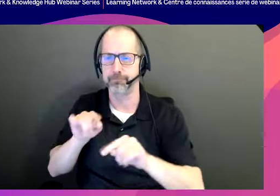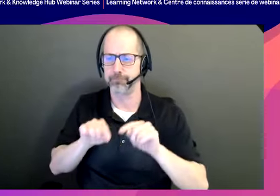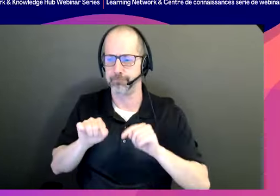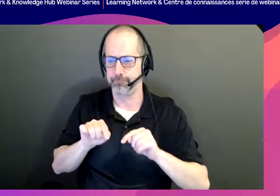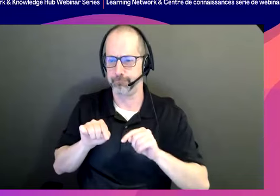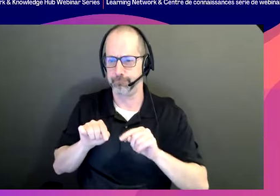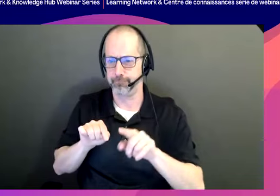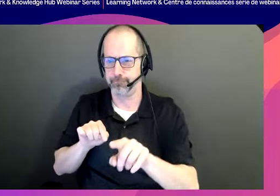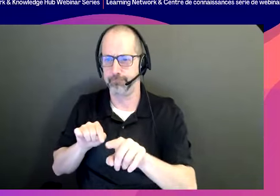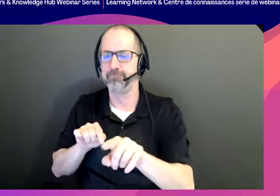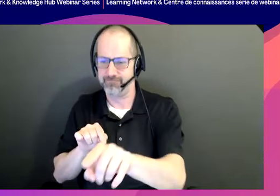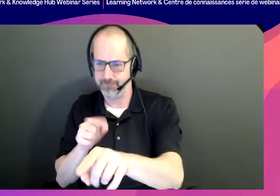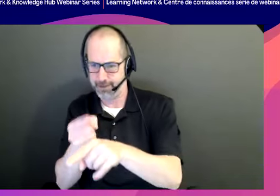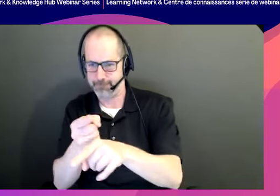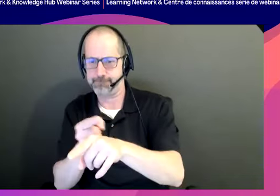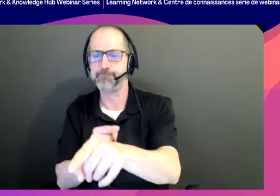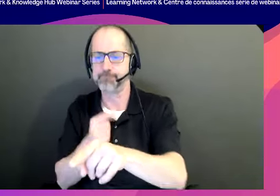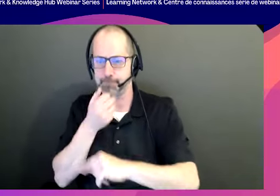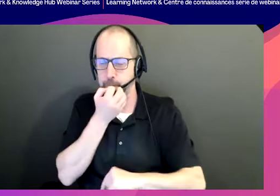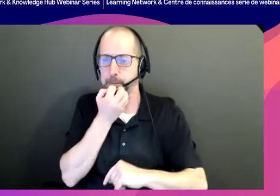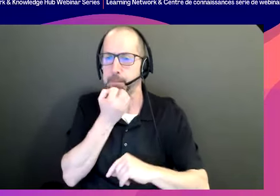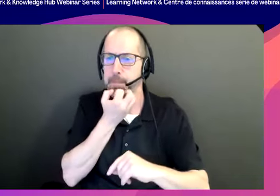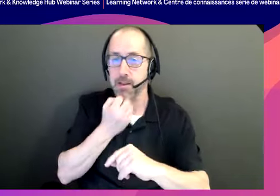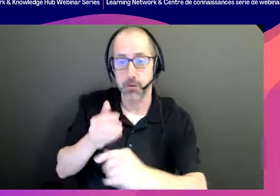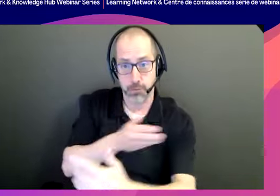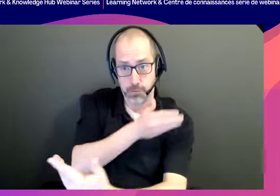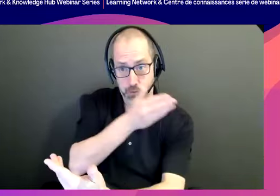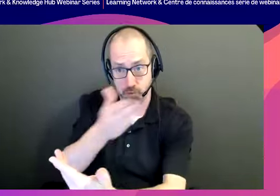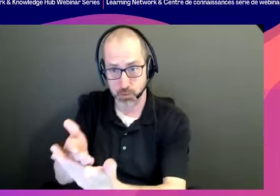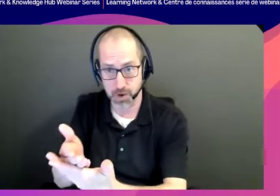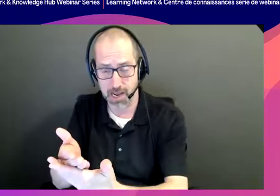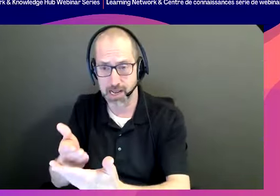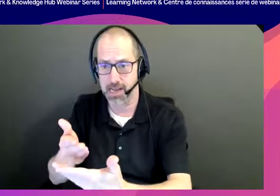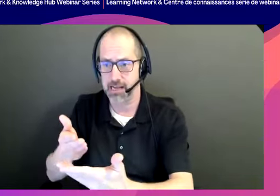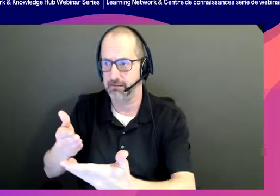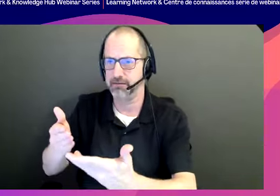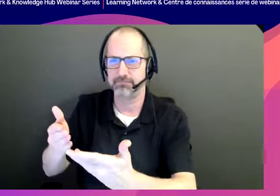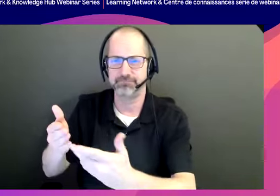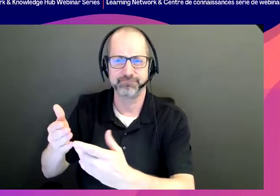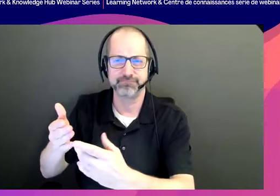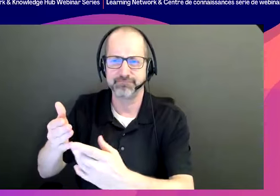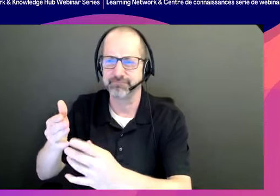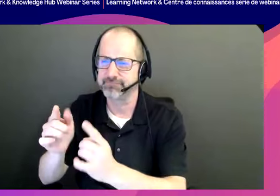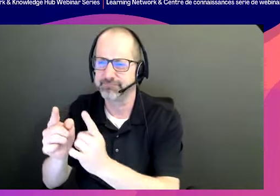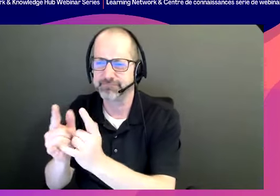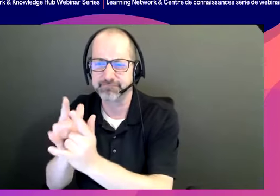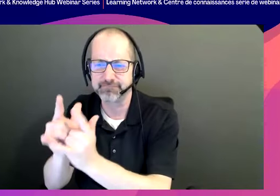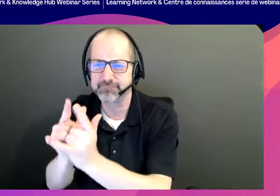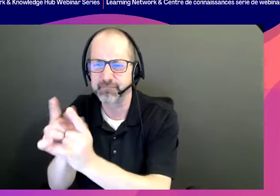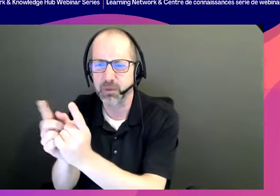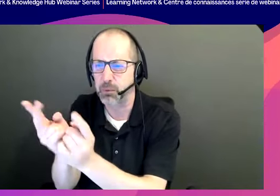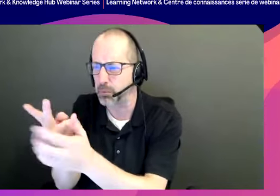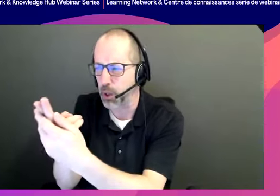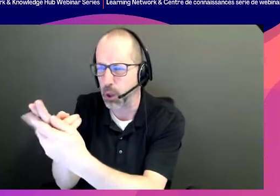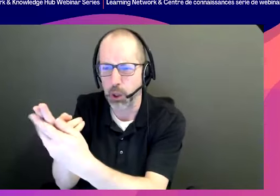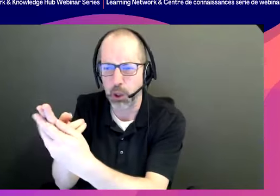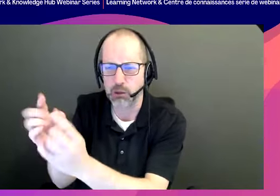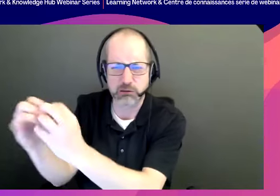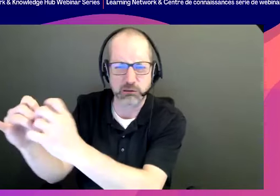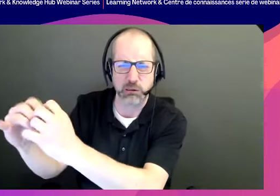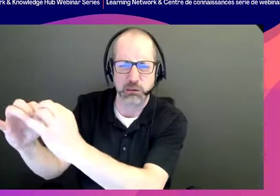the scenario. When you arrive, you're intervening in an intimate partner violence situation, end up arresting the male partner for breaching